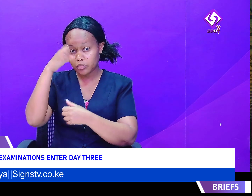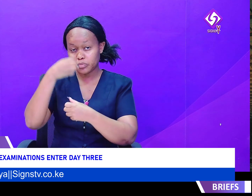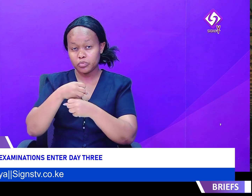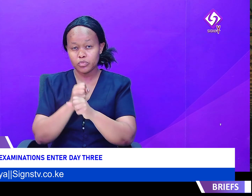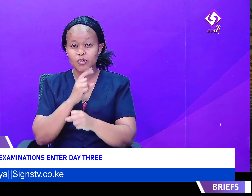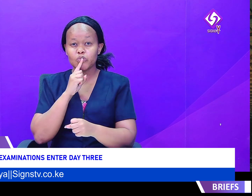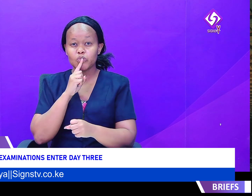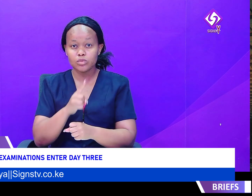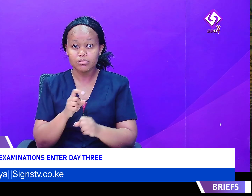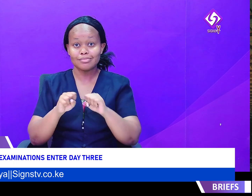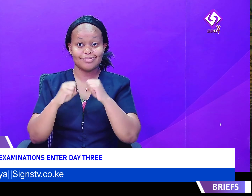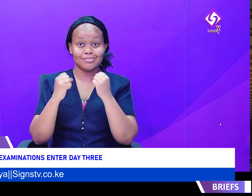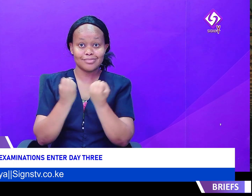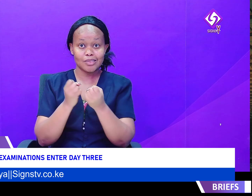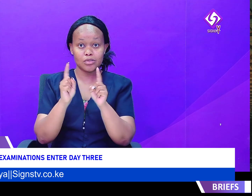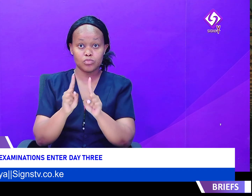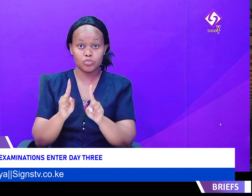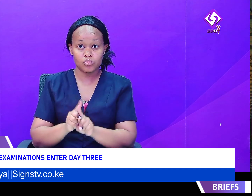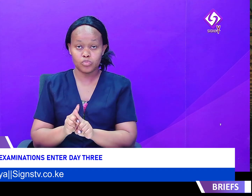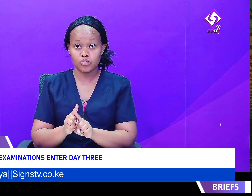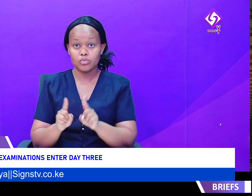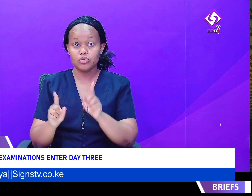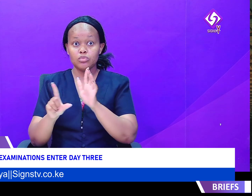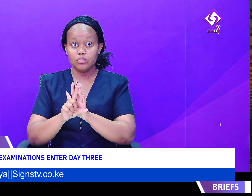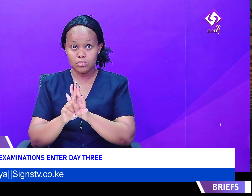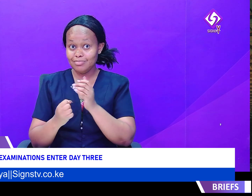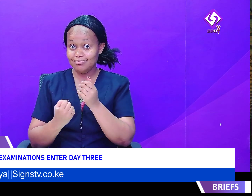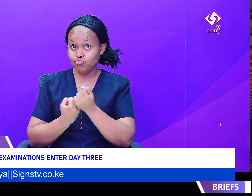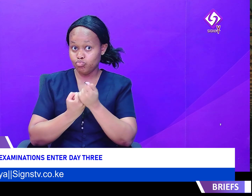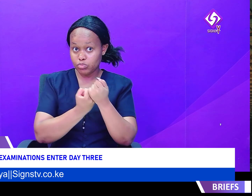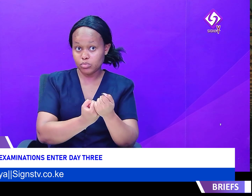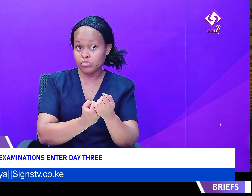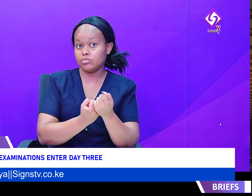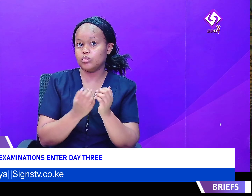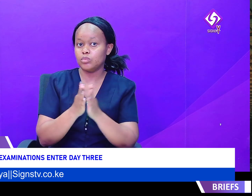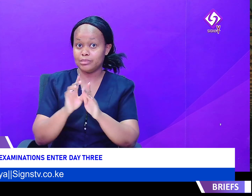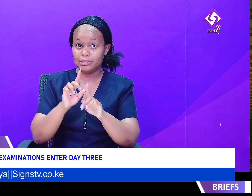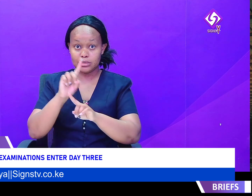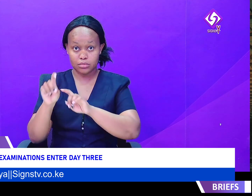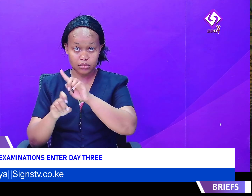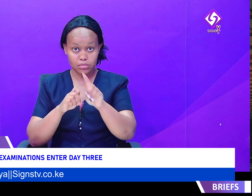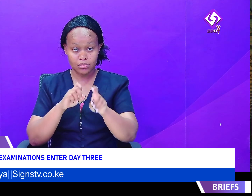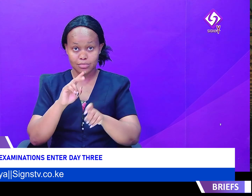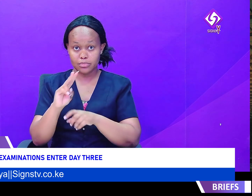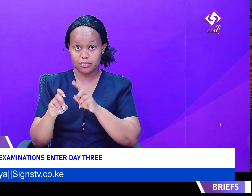working closely with the Ministry of Education to ensure adequate security and logistical